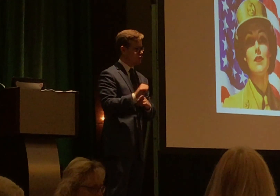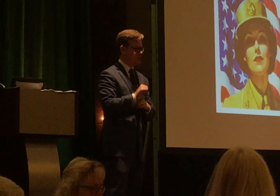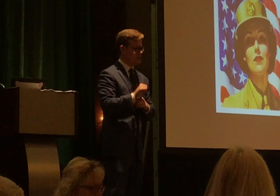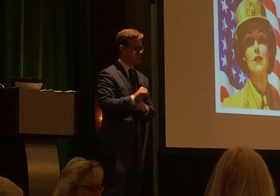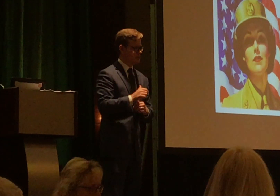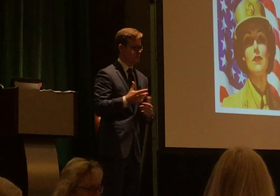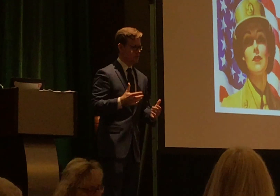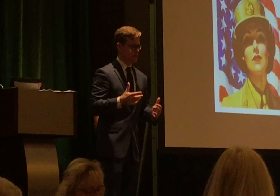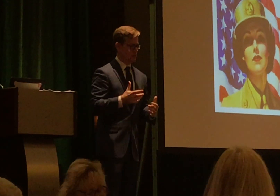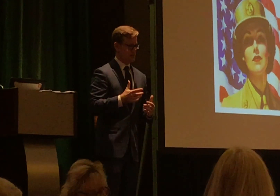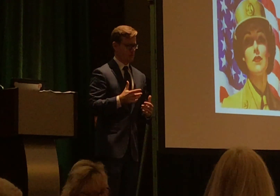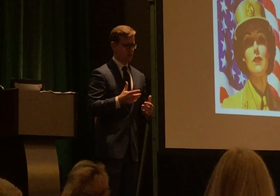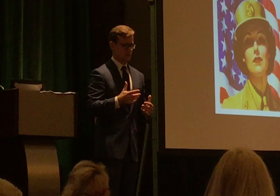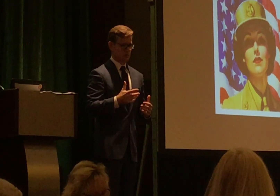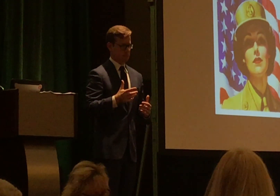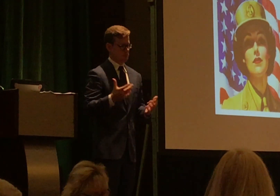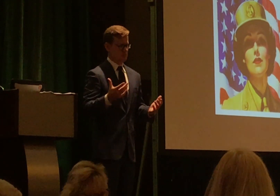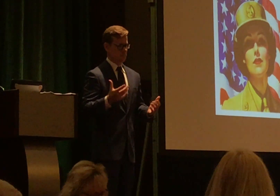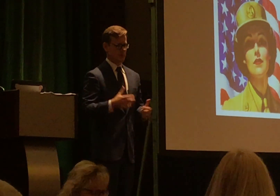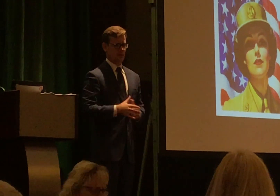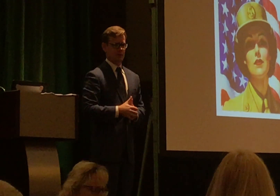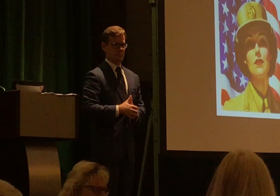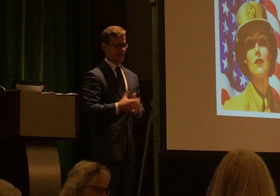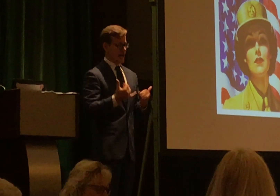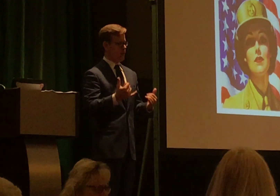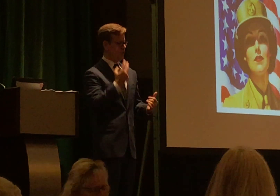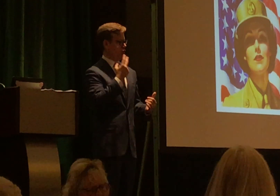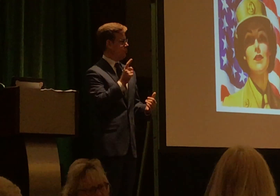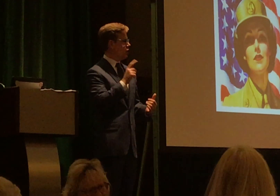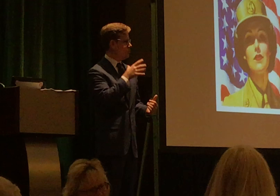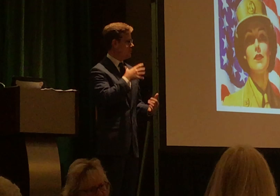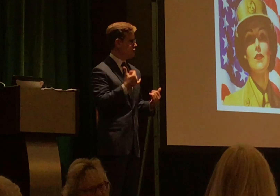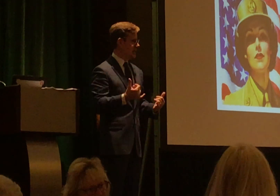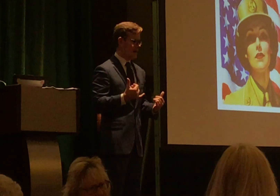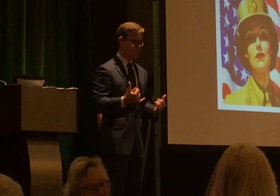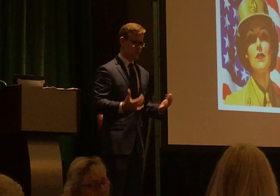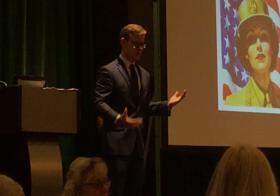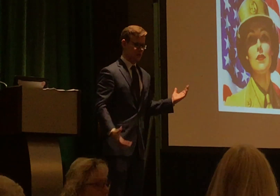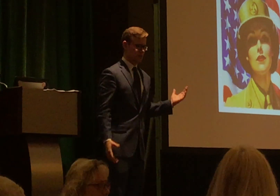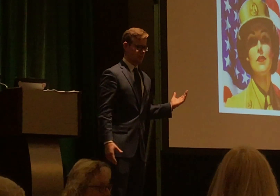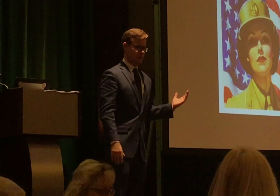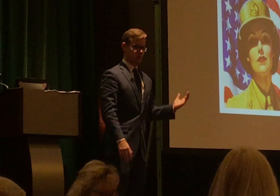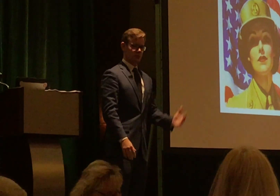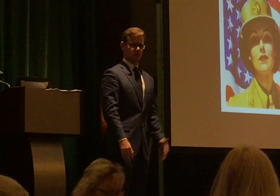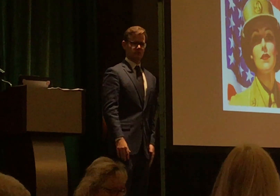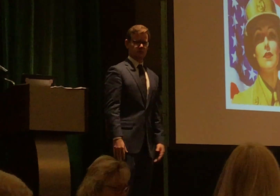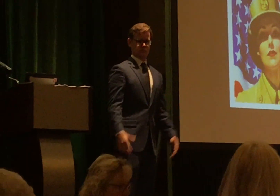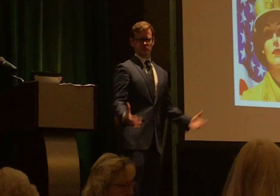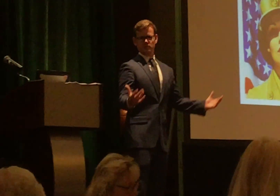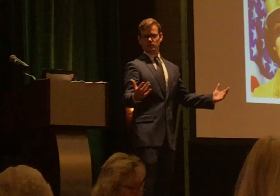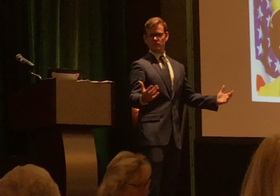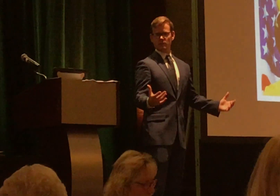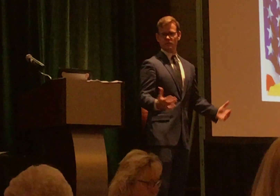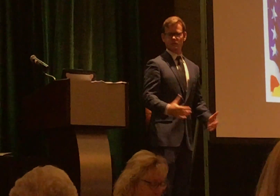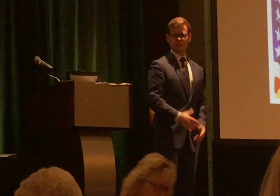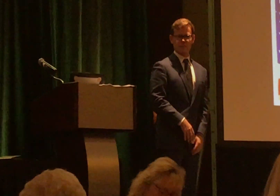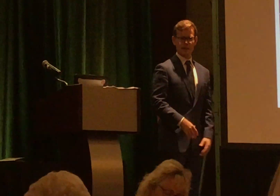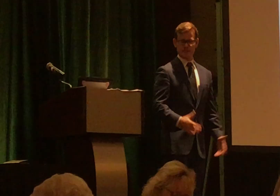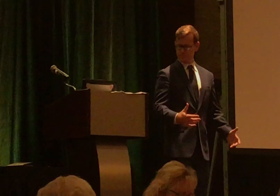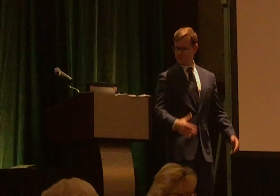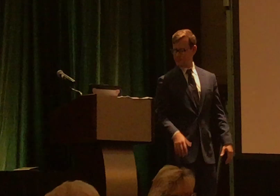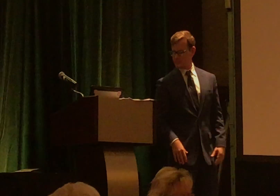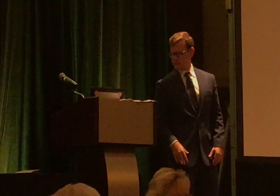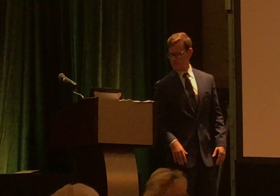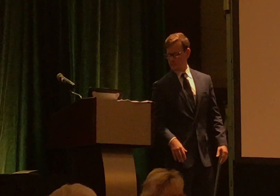the same argument, is that it was too dangerous for women to serve. But yet, Where are women now in the